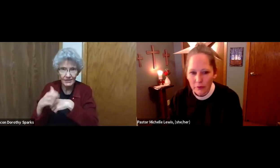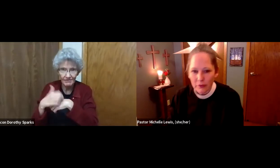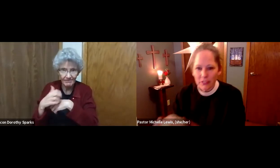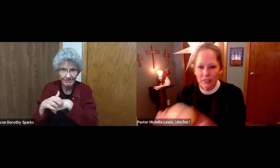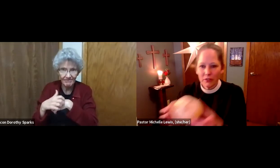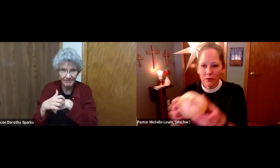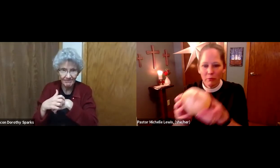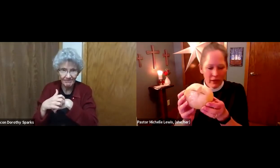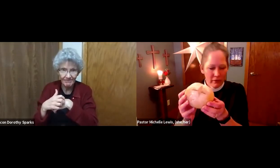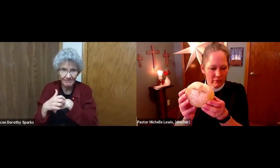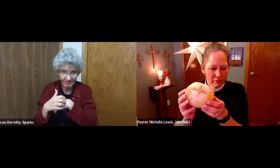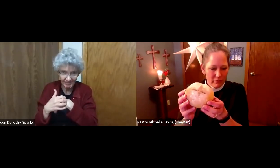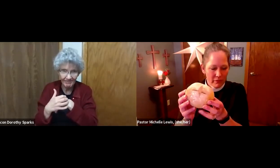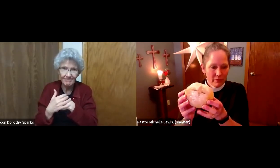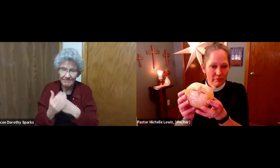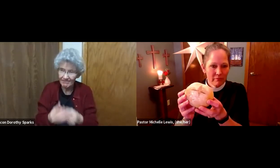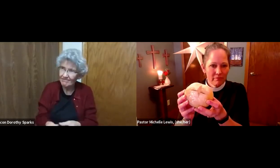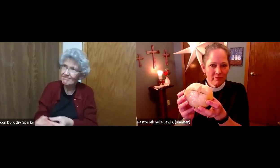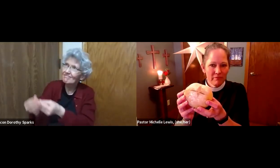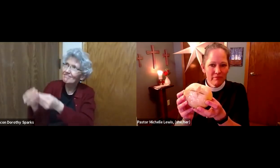Our Lord Jesus took bread,